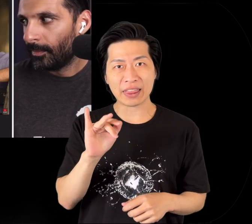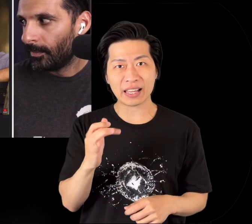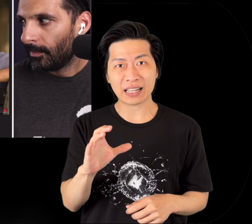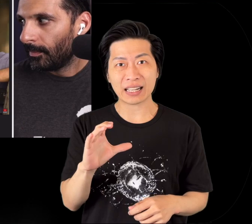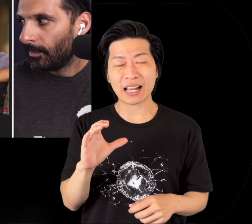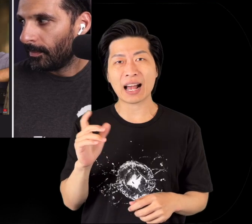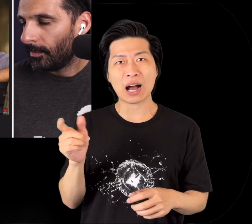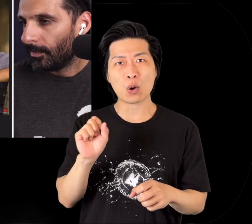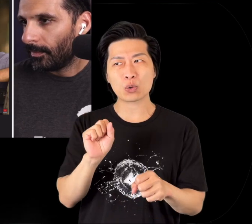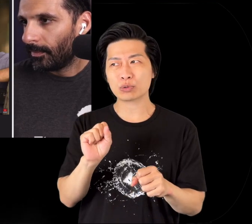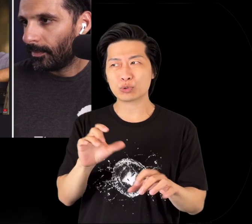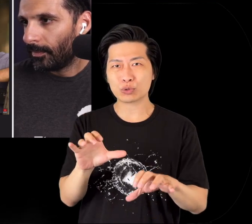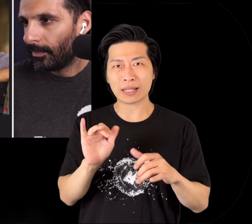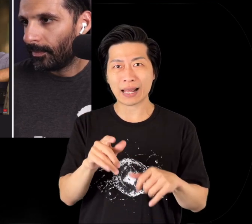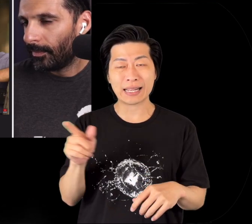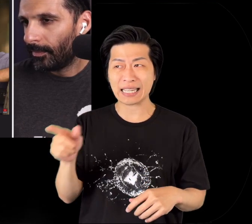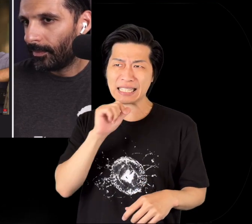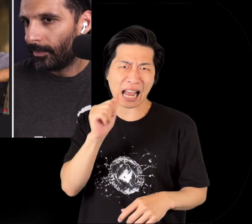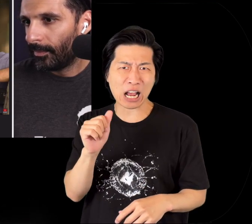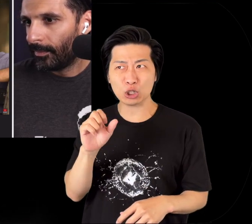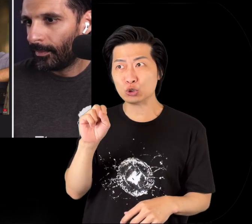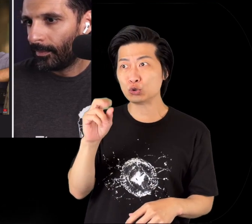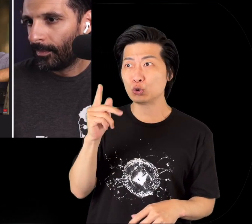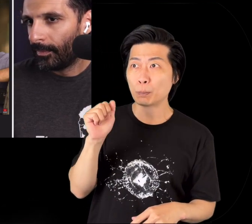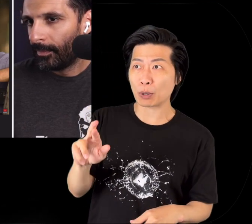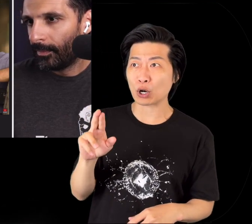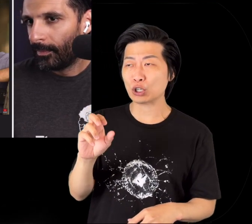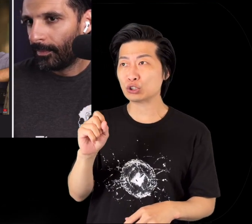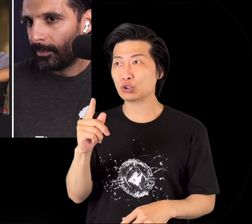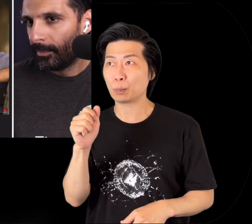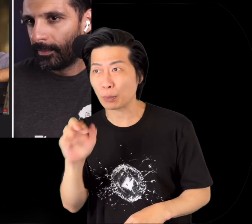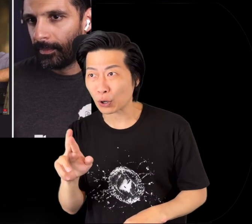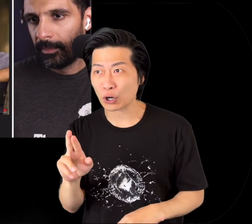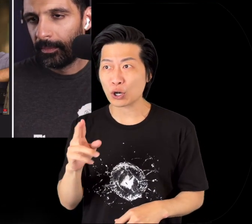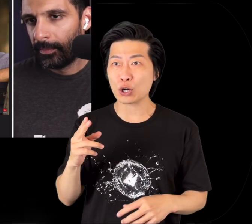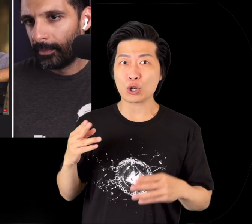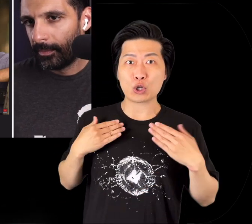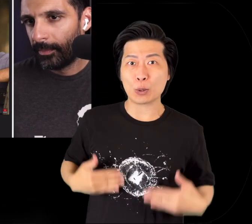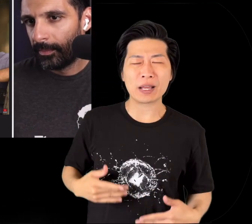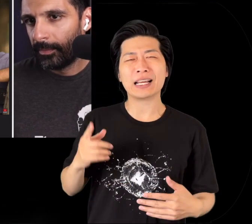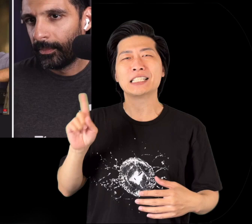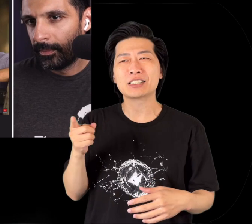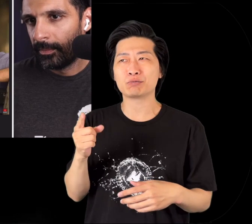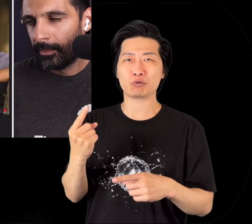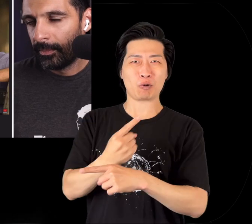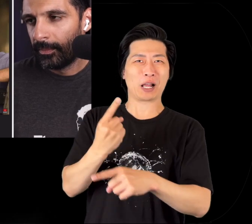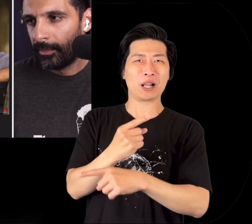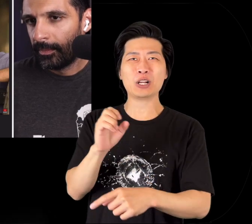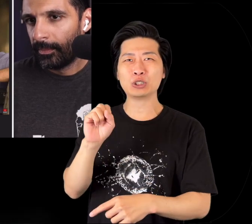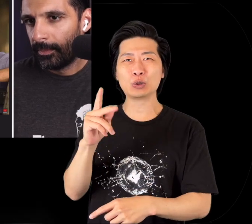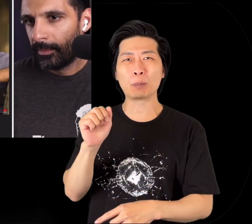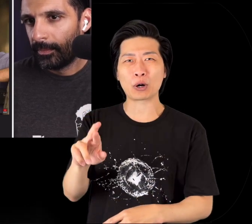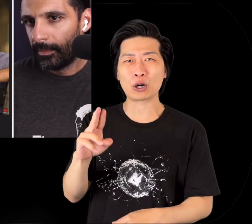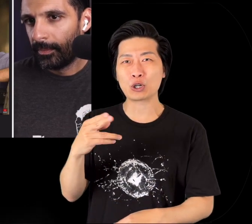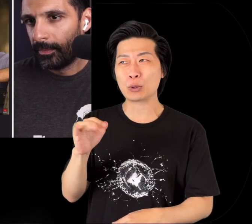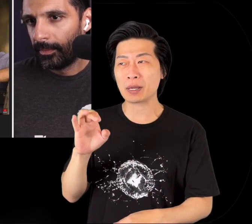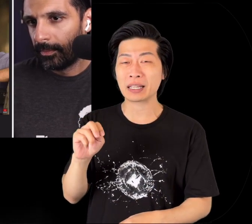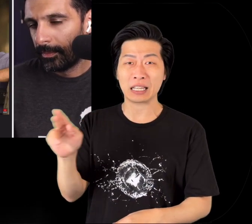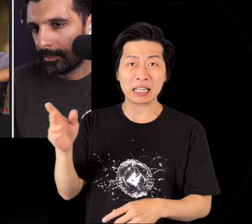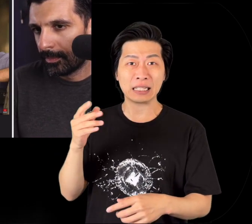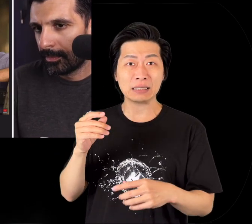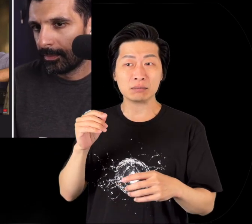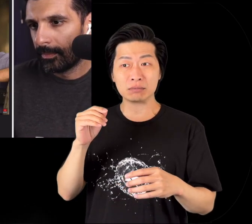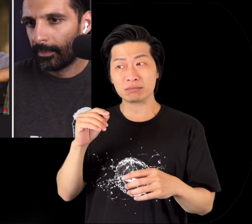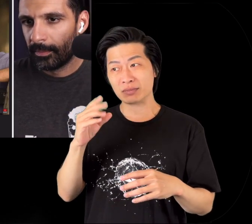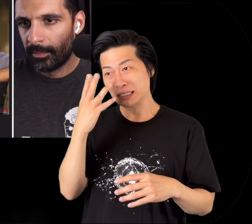He, he's not superhuman. He's just plain superhuman. He does sleep late. He does